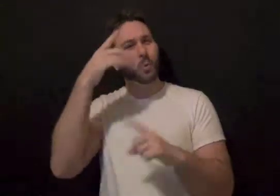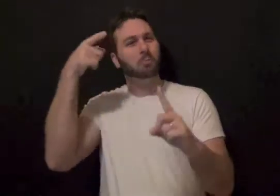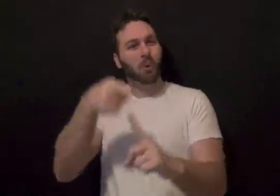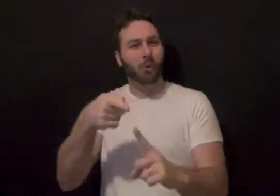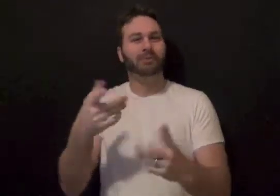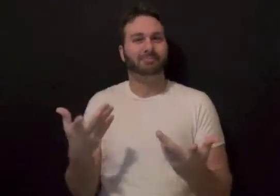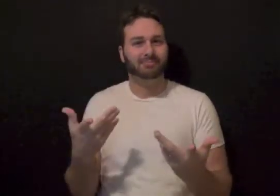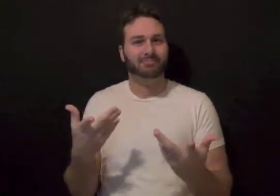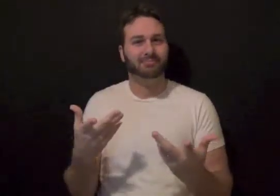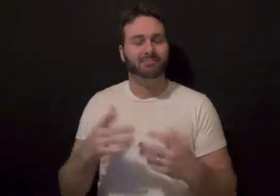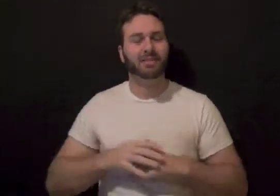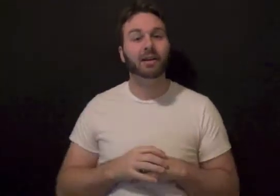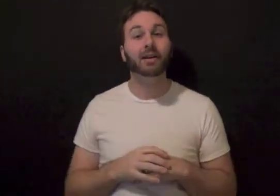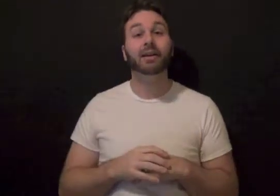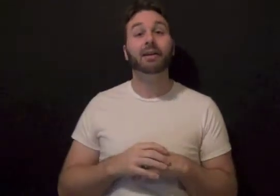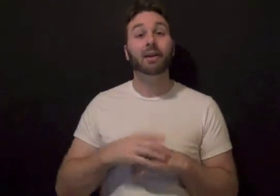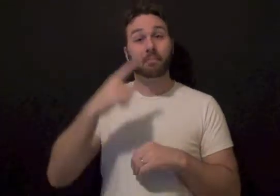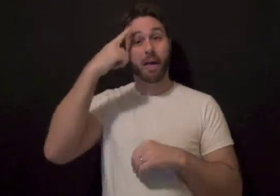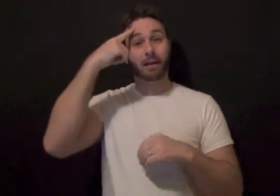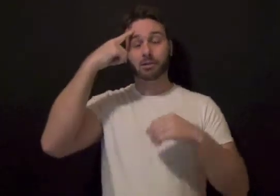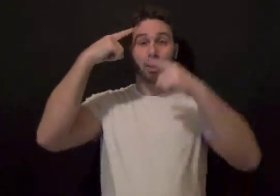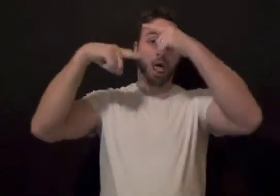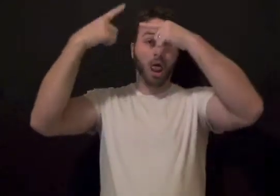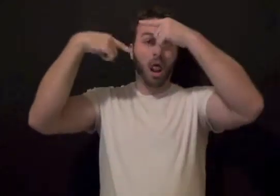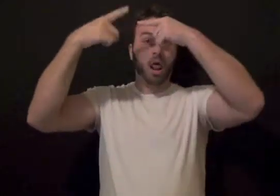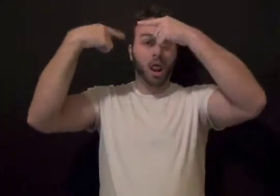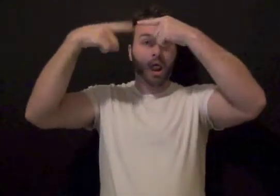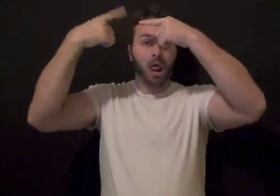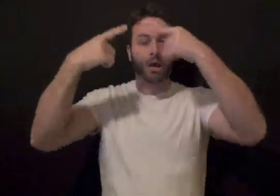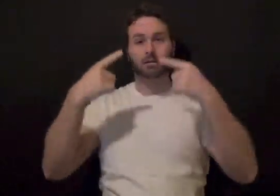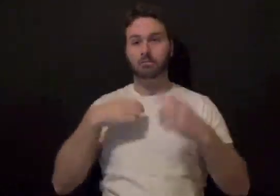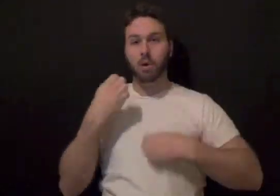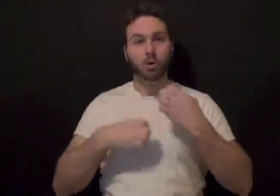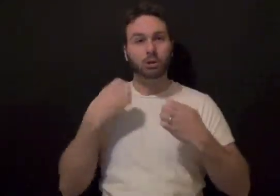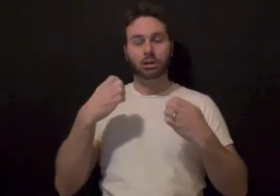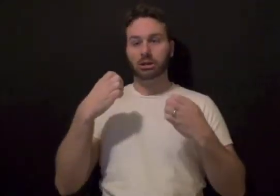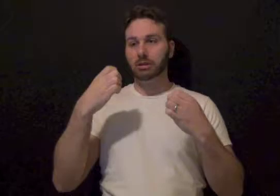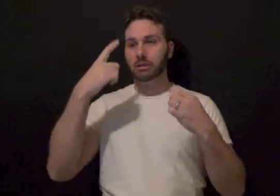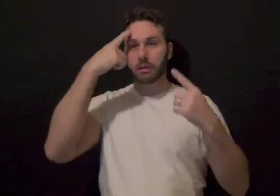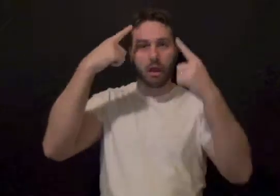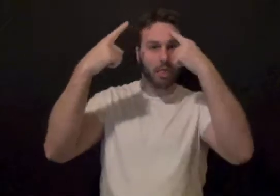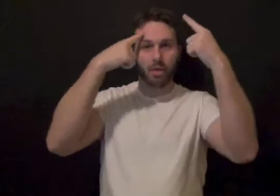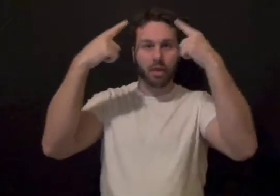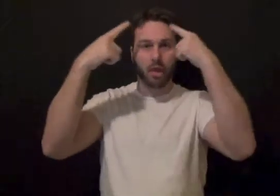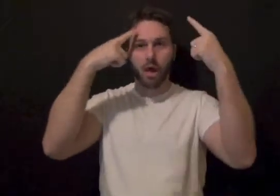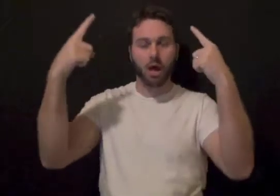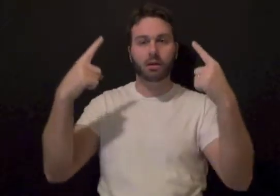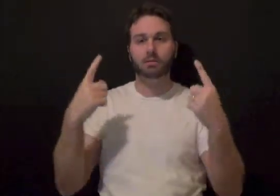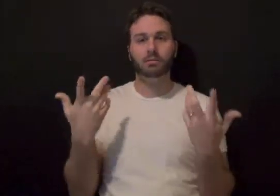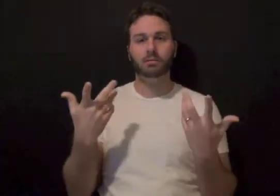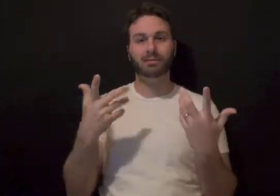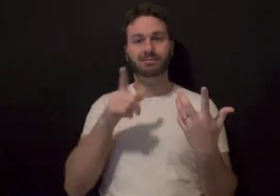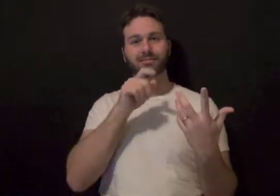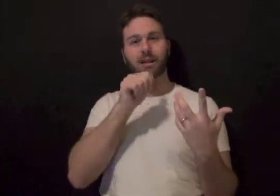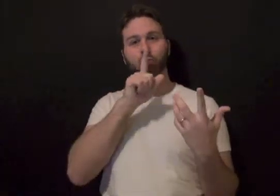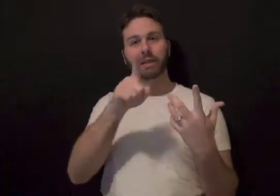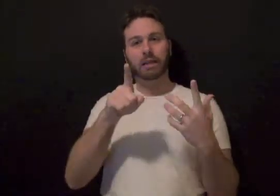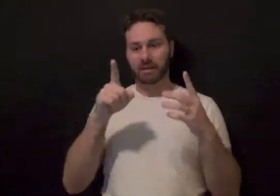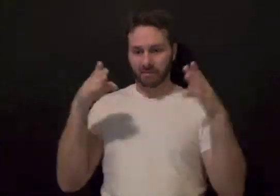like a washing machine going round and round, lots of difficult, confusing emotions. And we don't really kind of know how to deal with that.